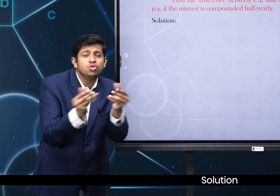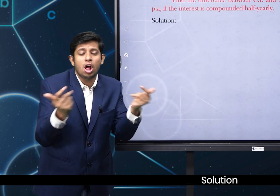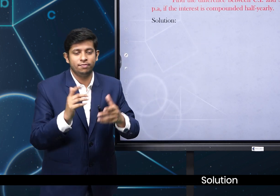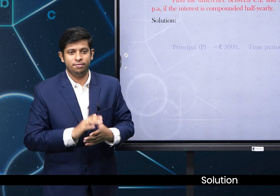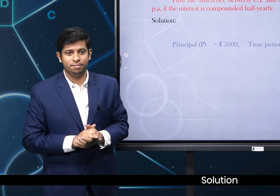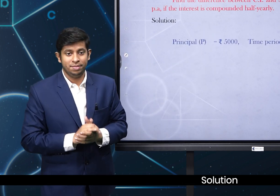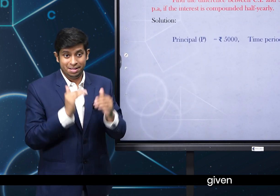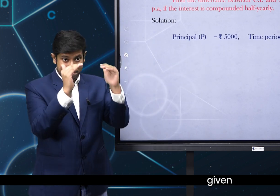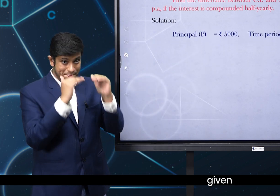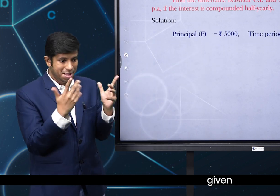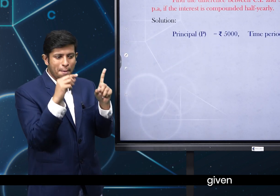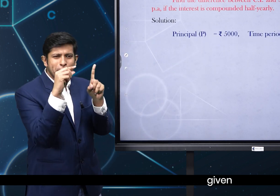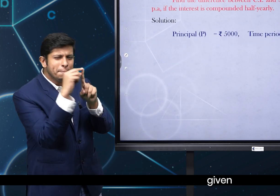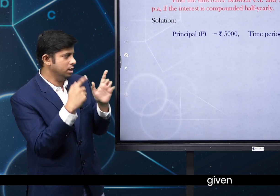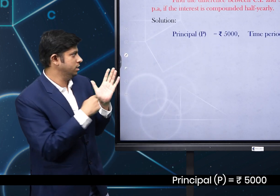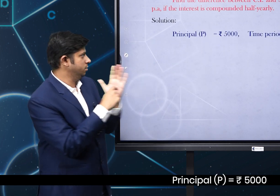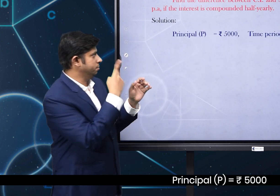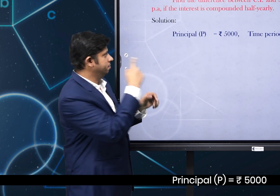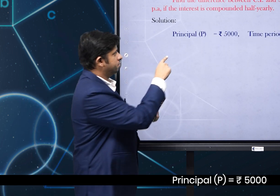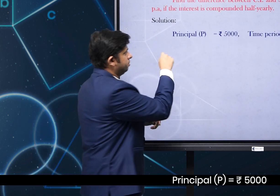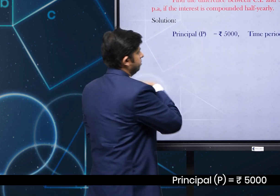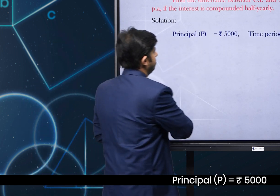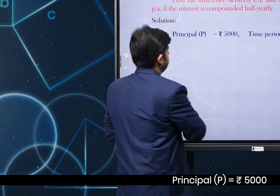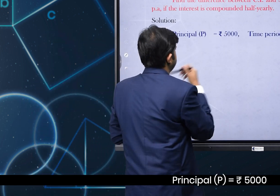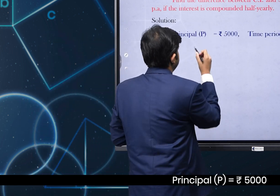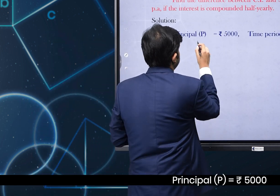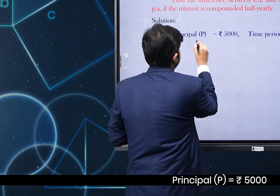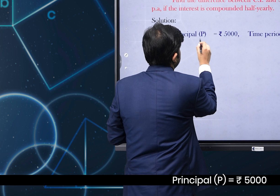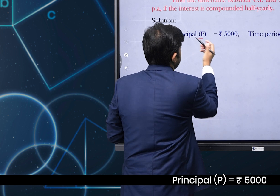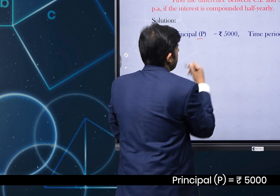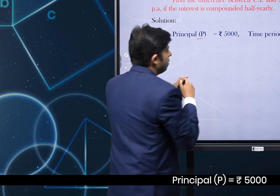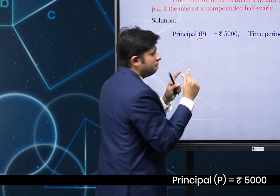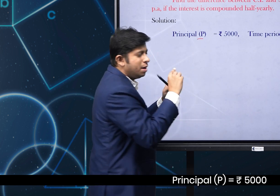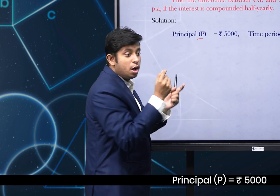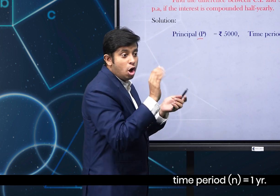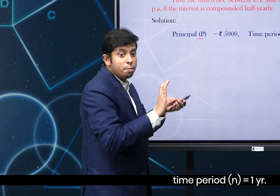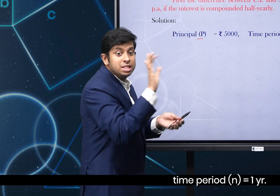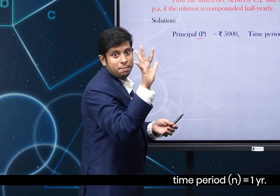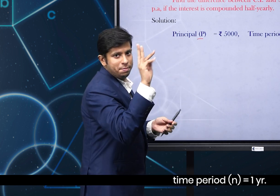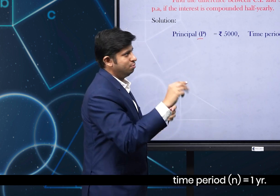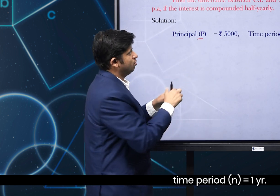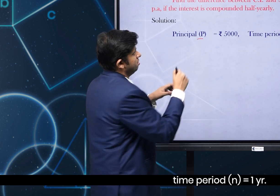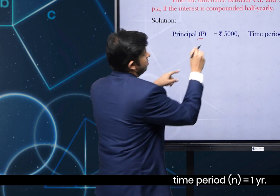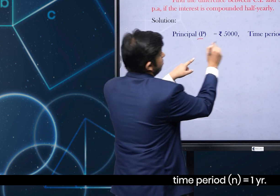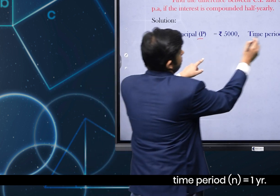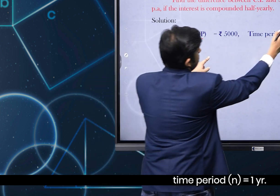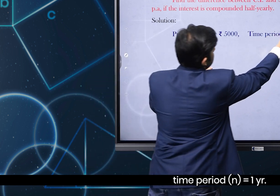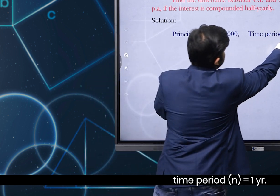Solution. Given principal P is equal to rupees 5000, time period N is equal to 1